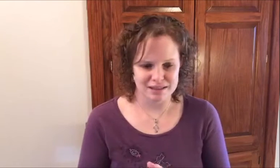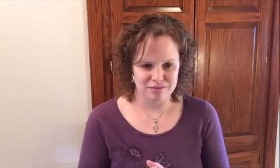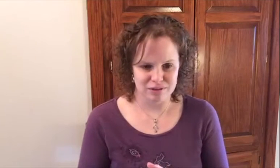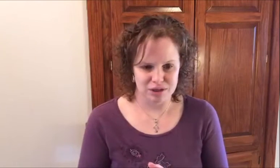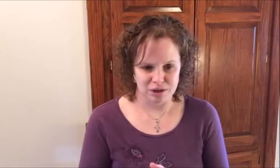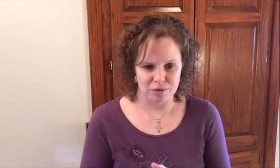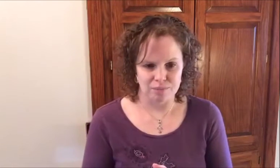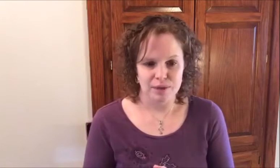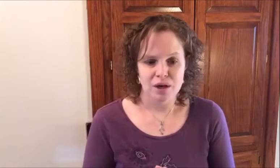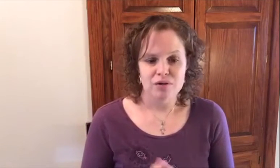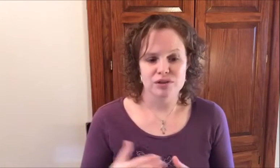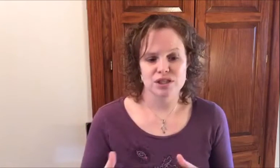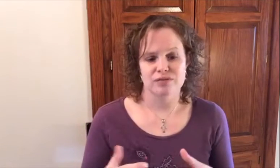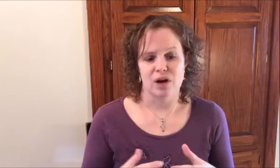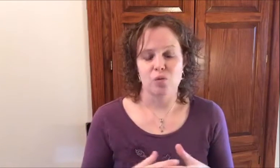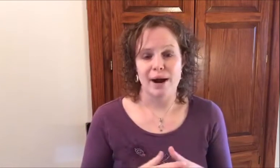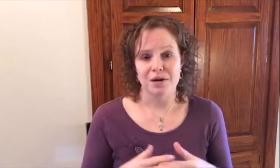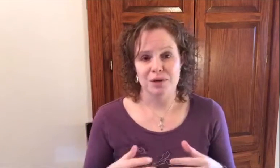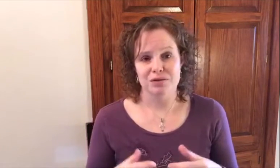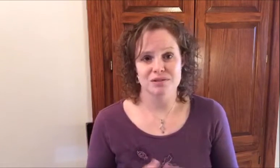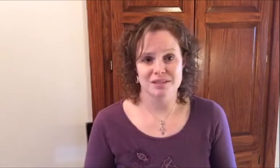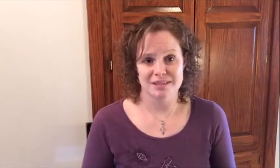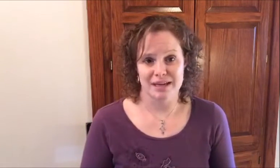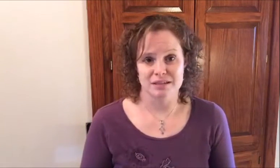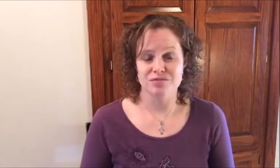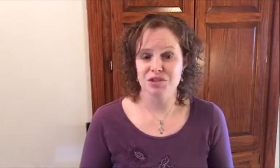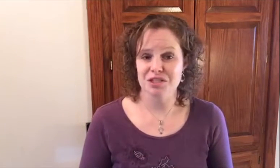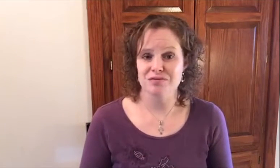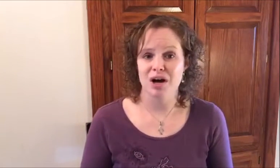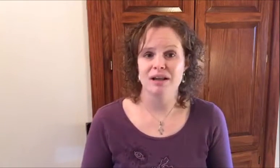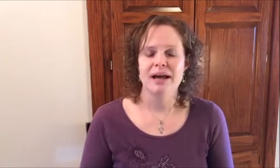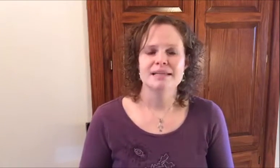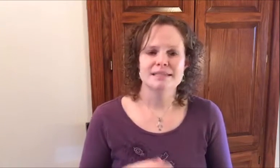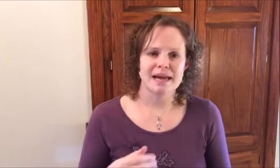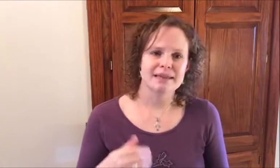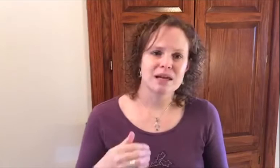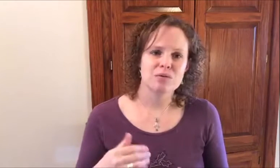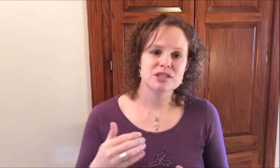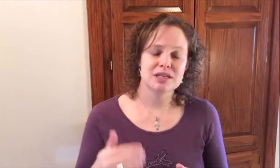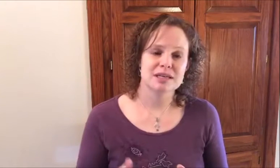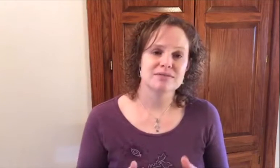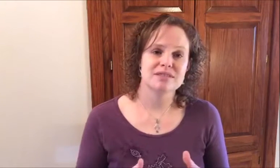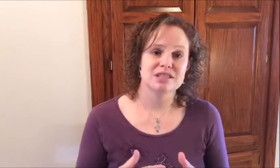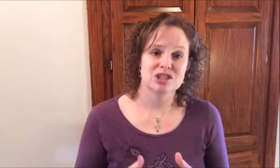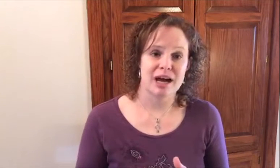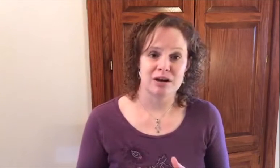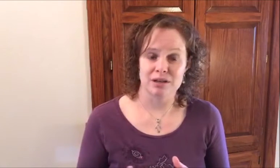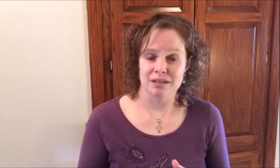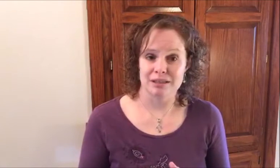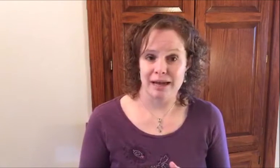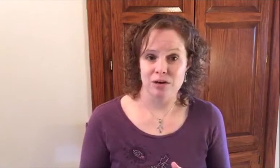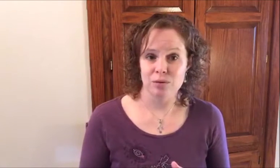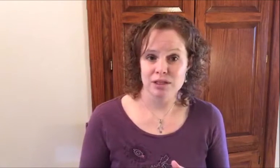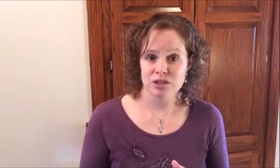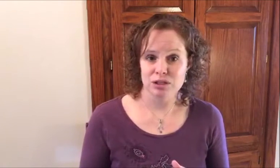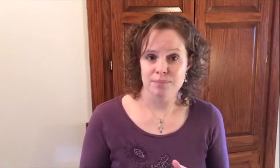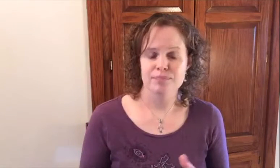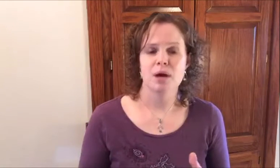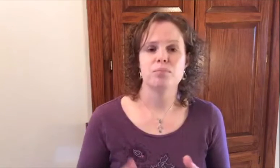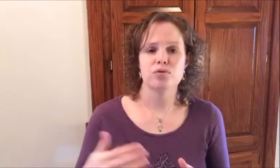this video. First of all, why do we use the signs? First of all, sign language gives the child a language